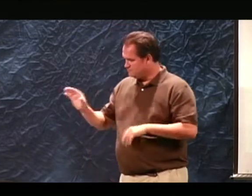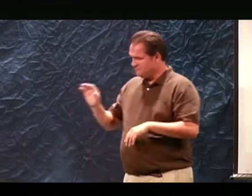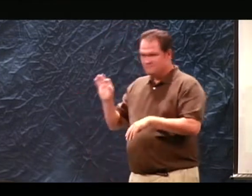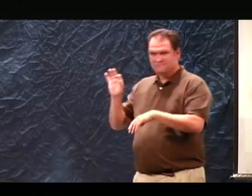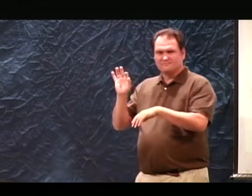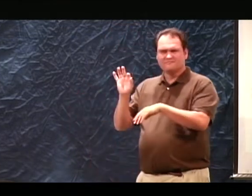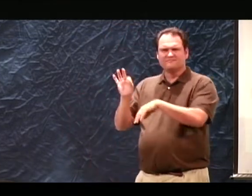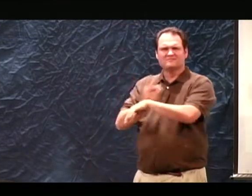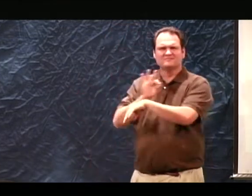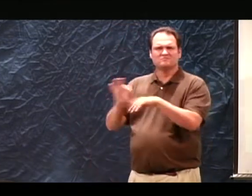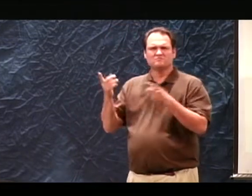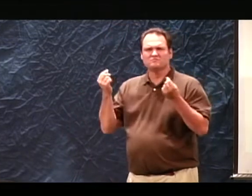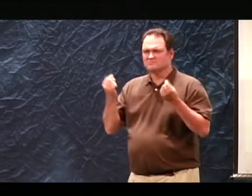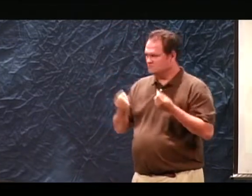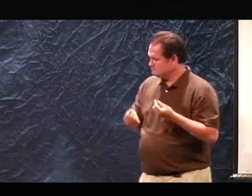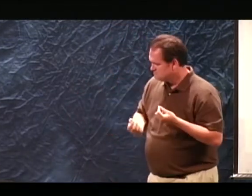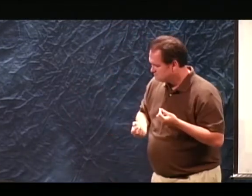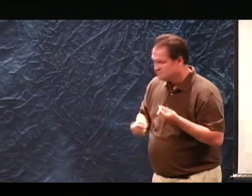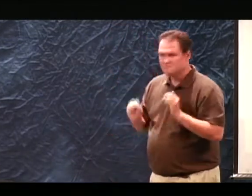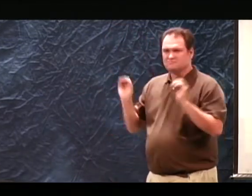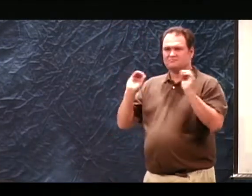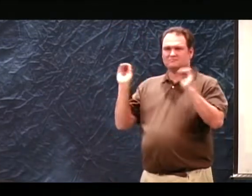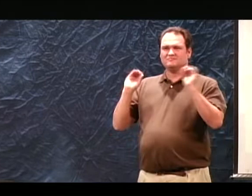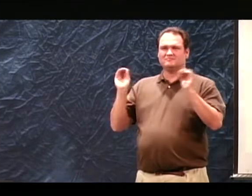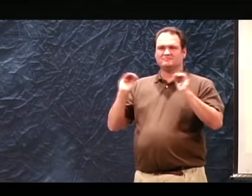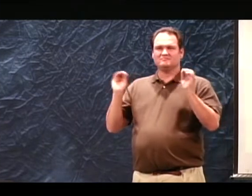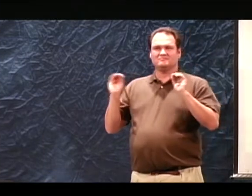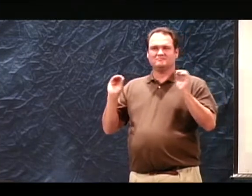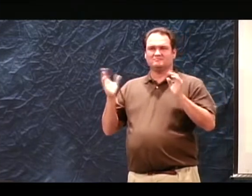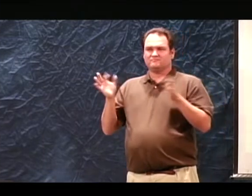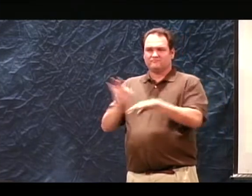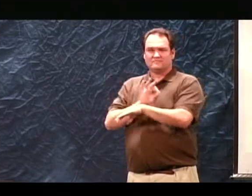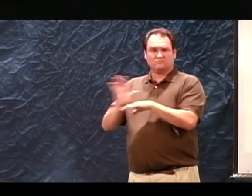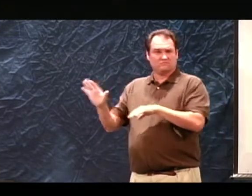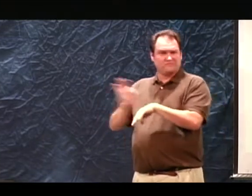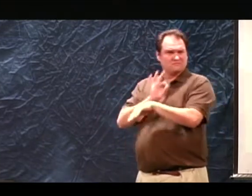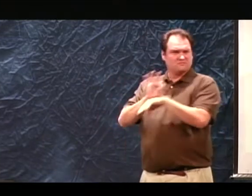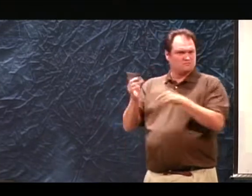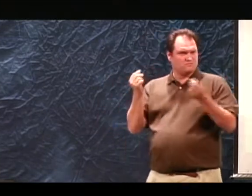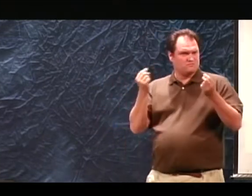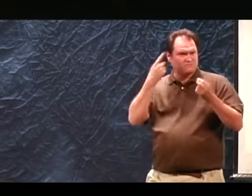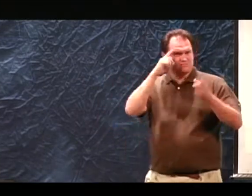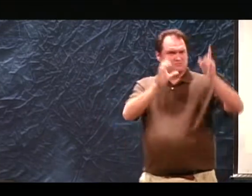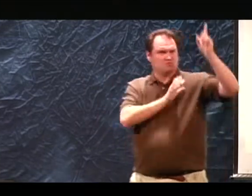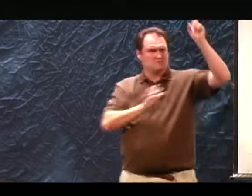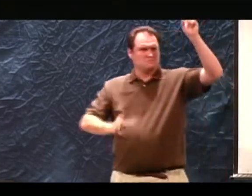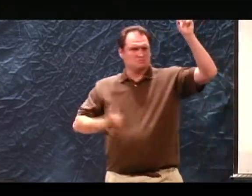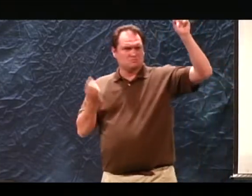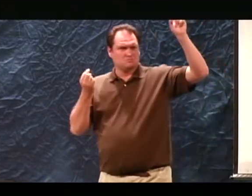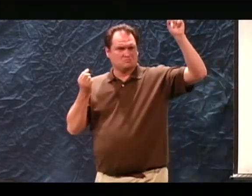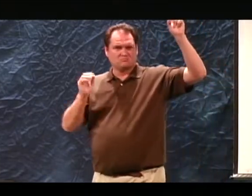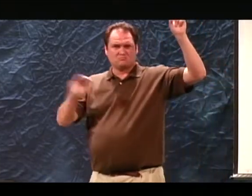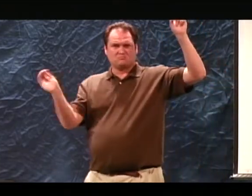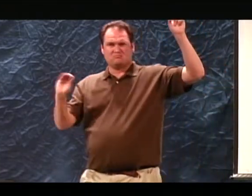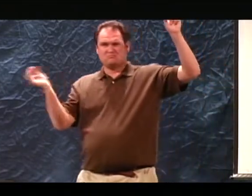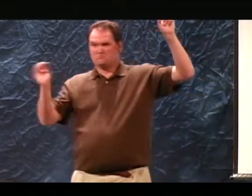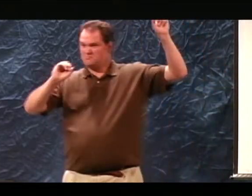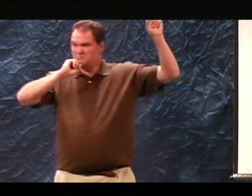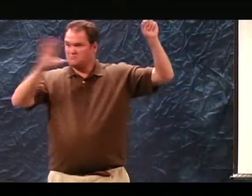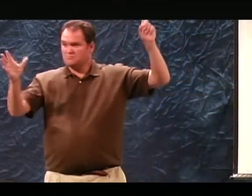roles but they're not a part of the body of christ they are not at all involved in the body's